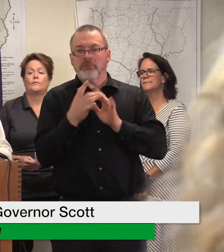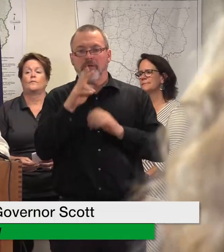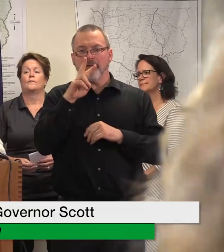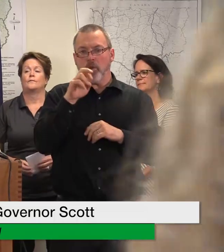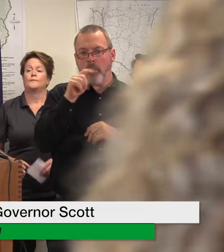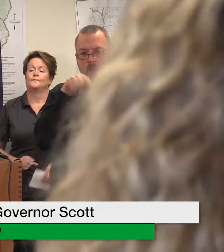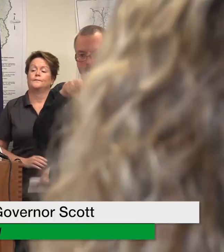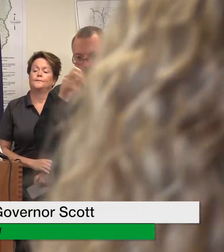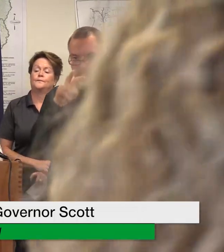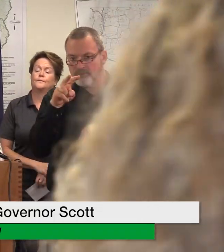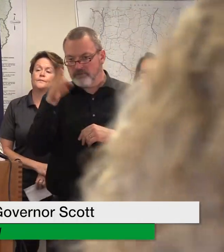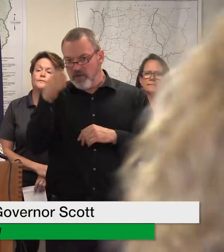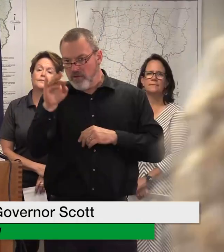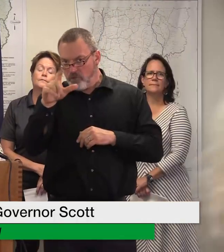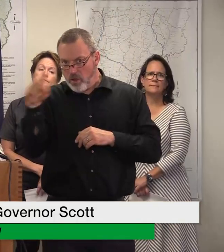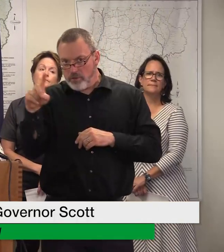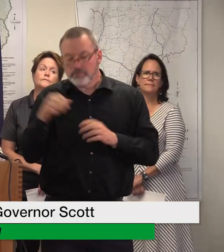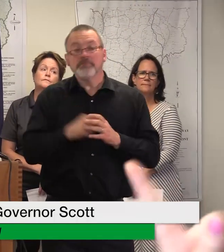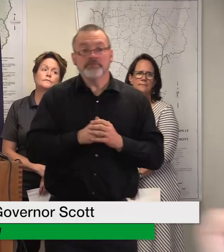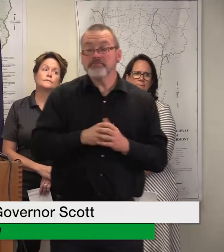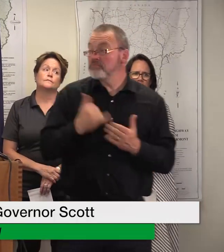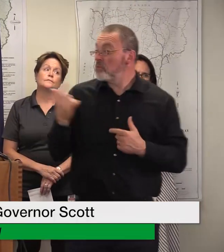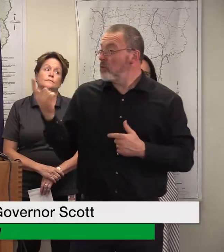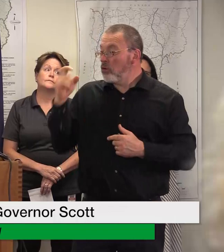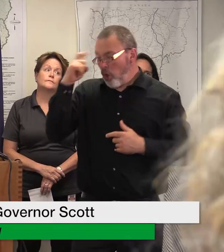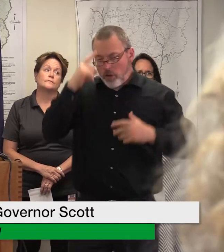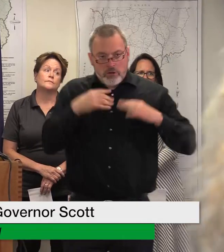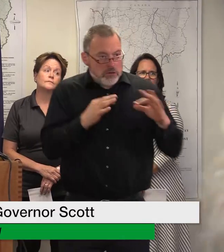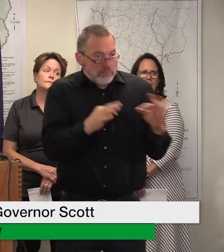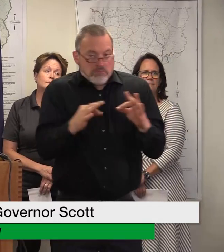Thank you, Commissioner. We'll now open up to questions.